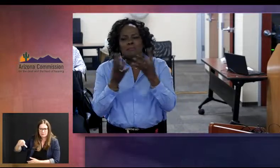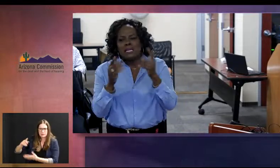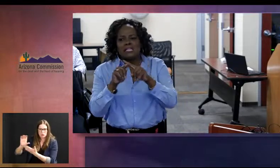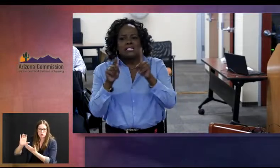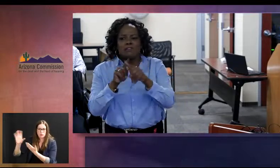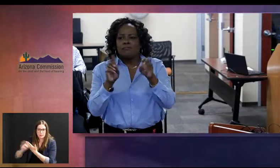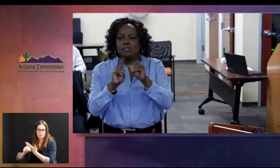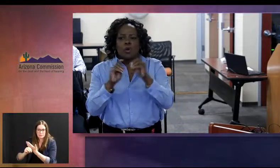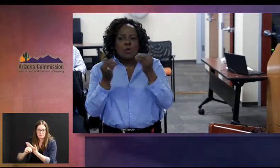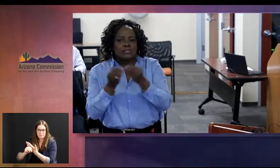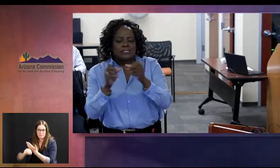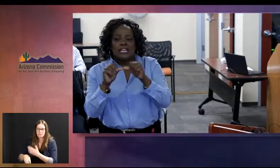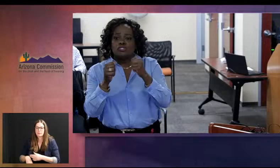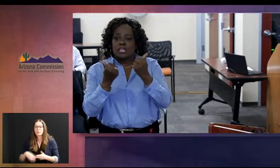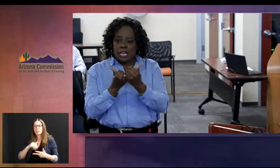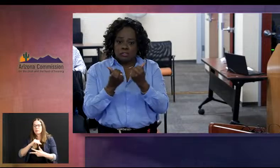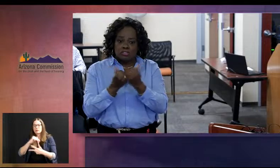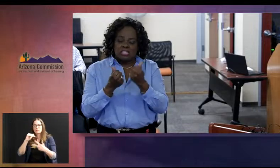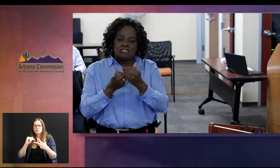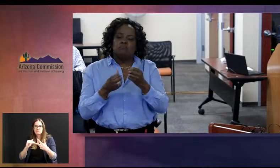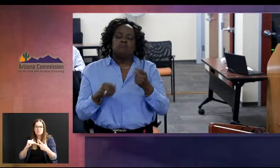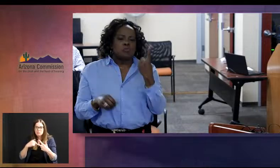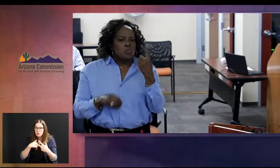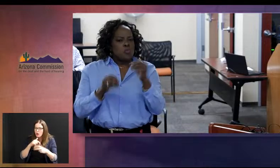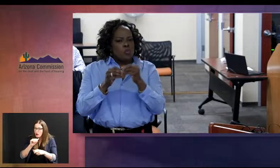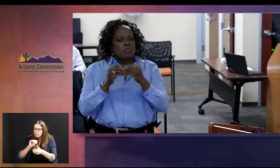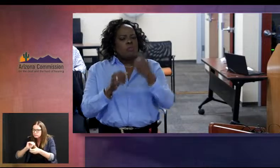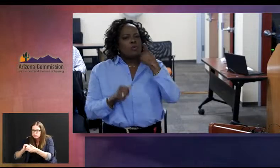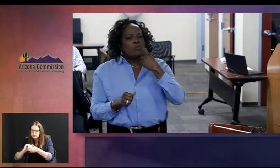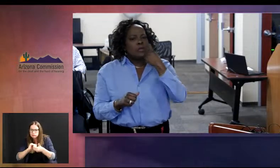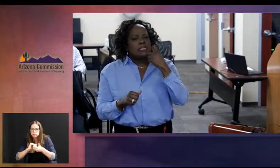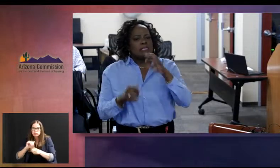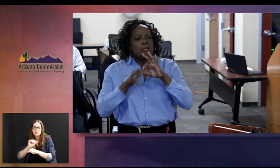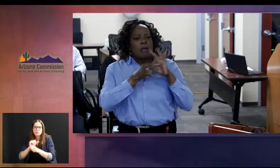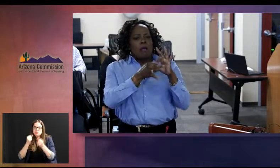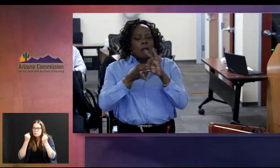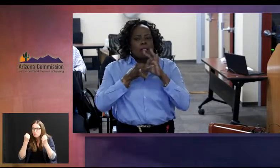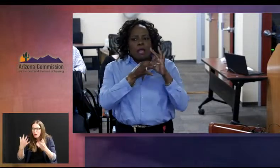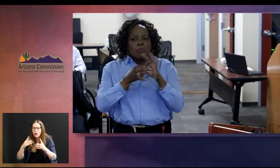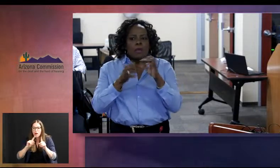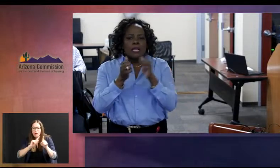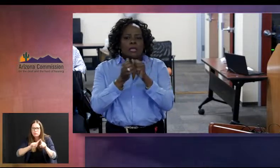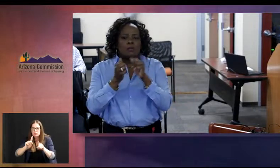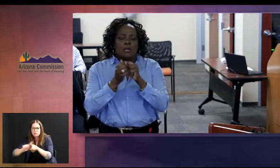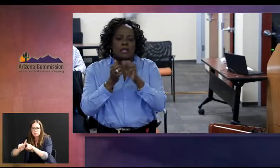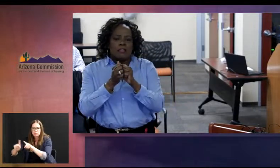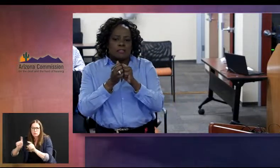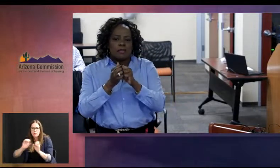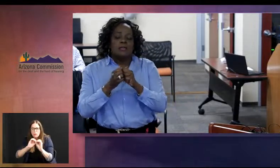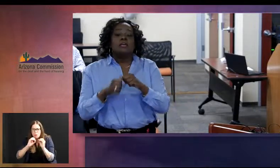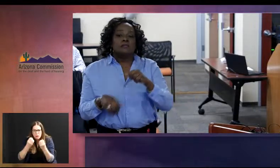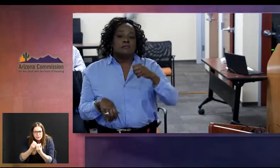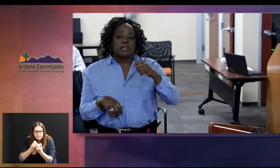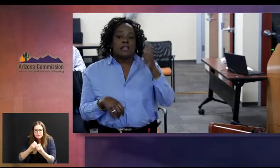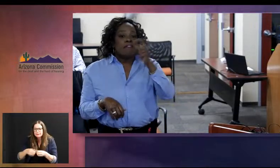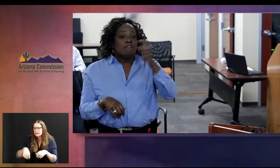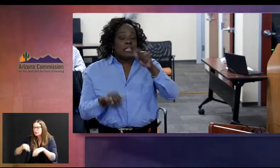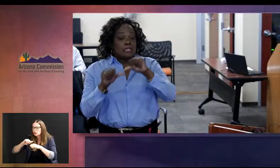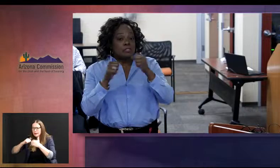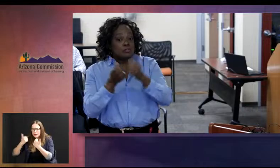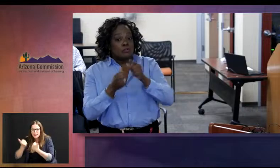I've also collaborated with many different organizations and agencies. One of my most recent